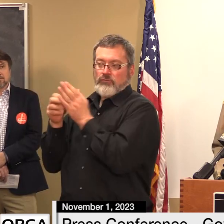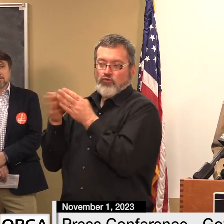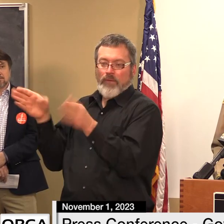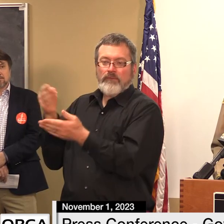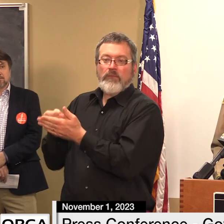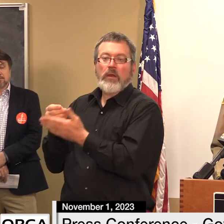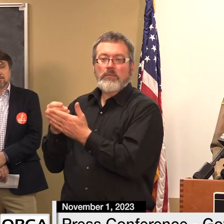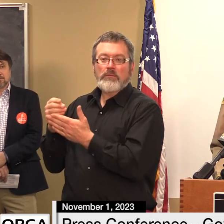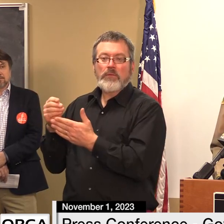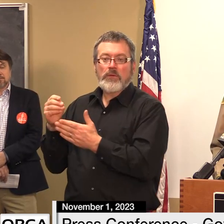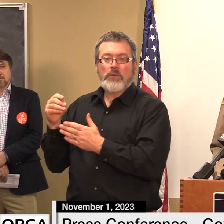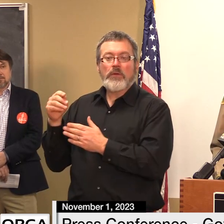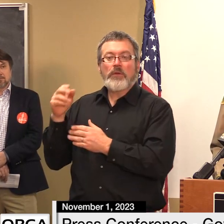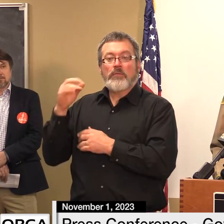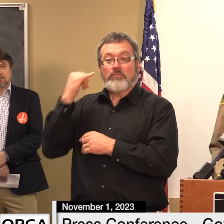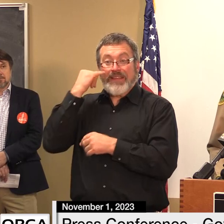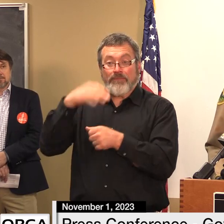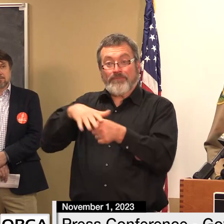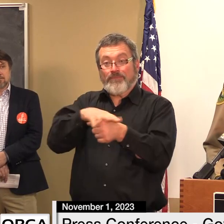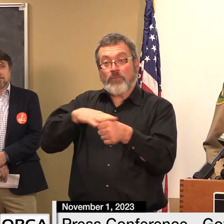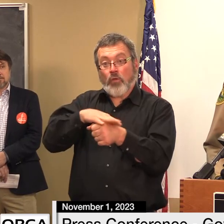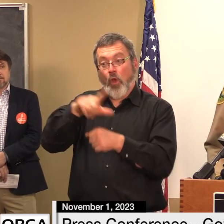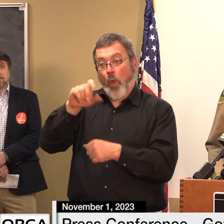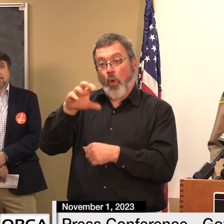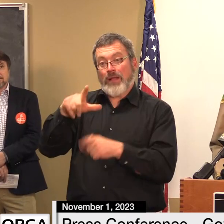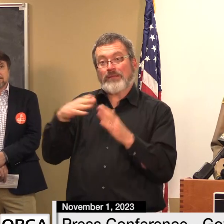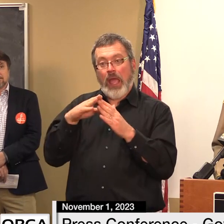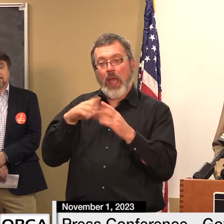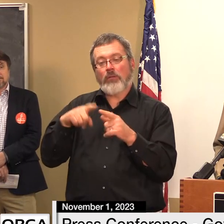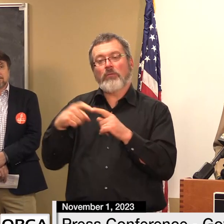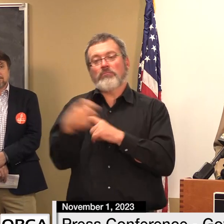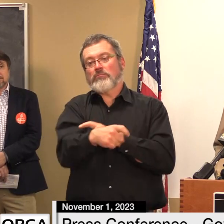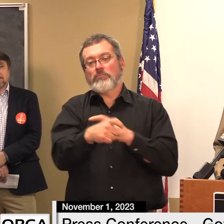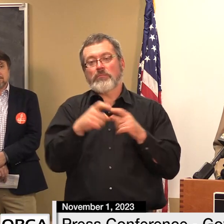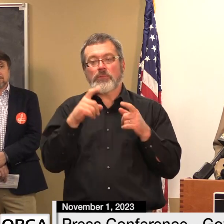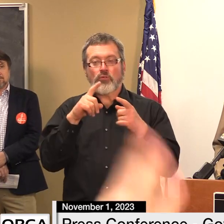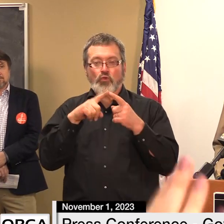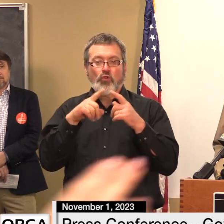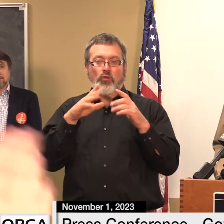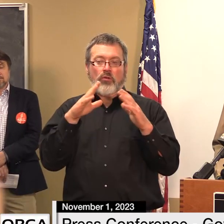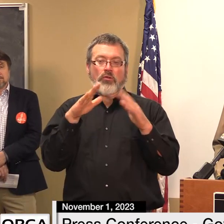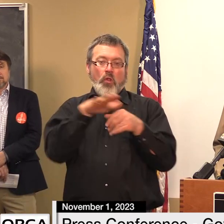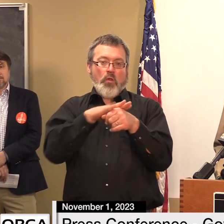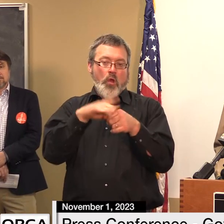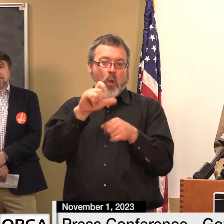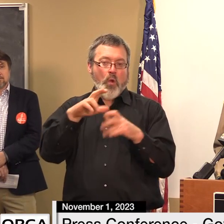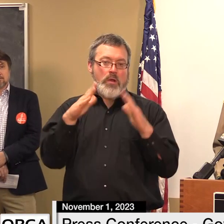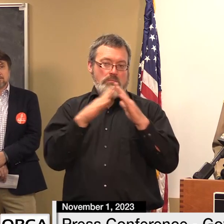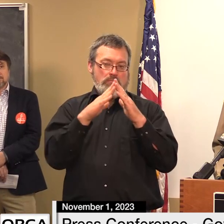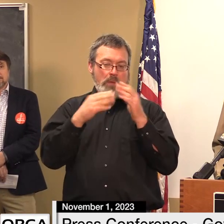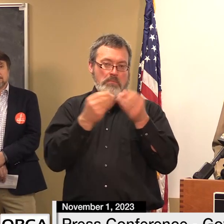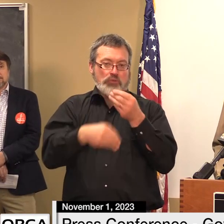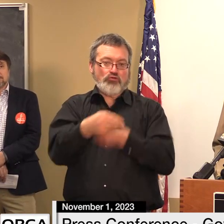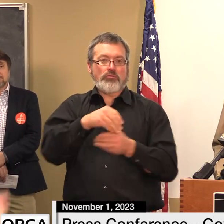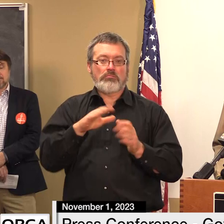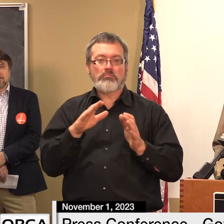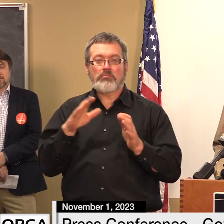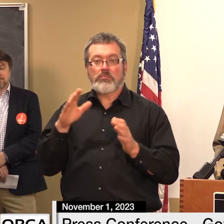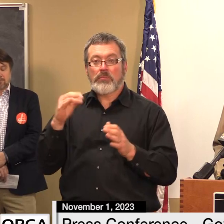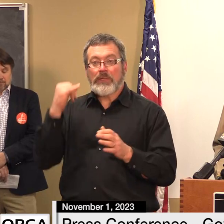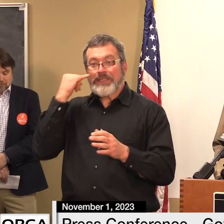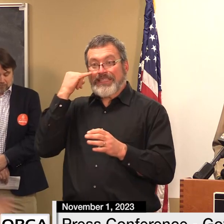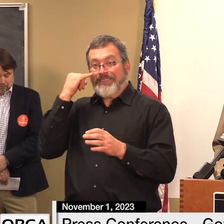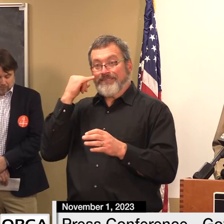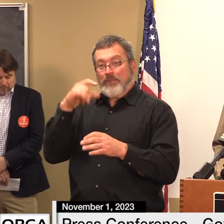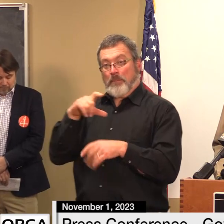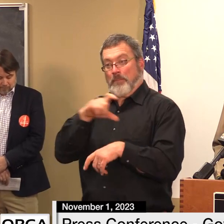on a local or municipal speed zone, then it will go into the municipal budget. So any local police officer who